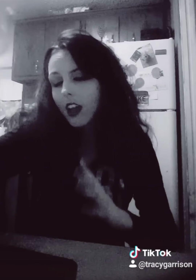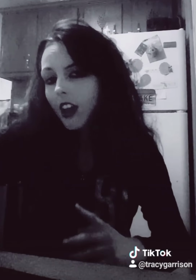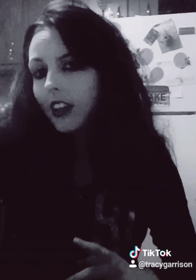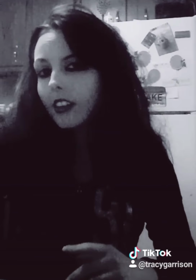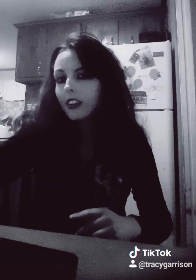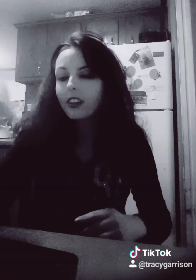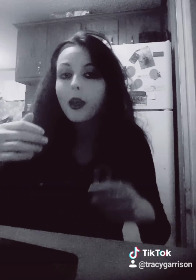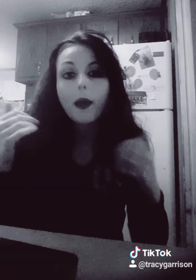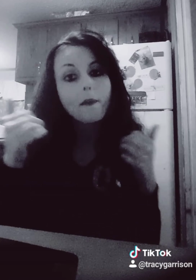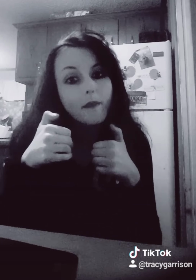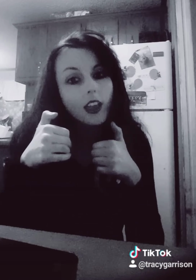mind, baby.